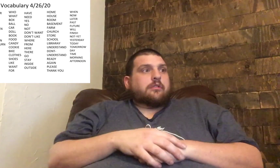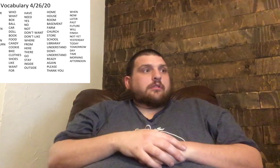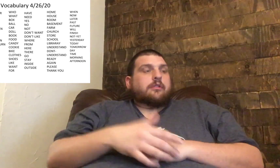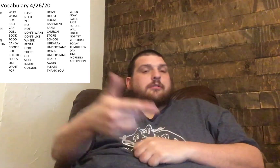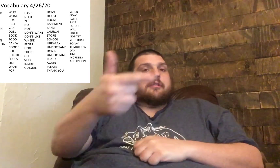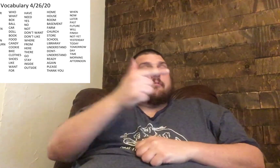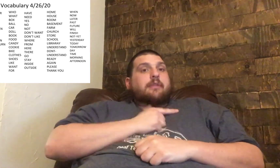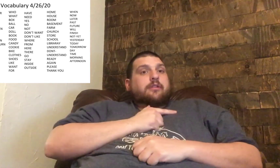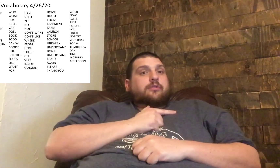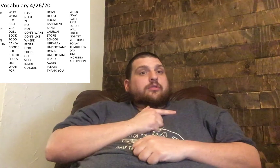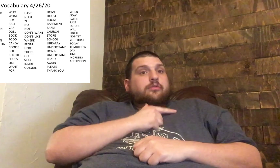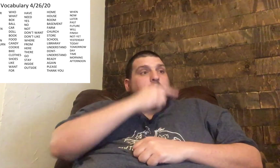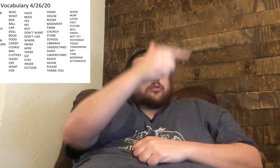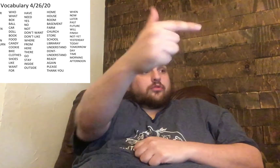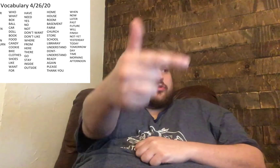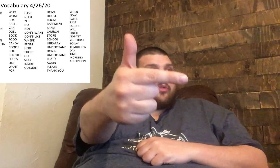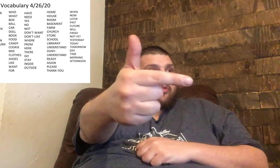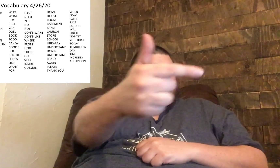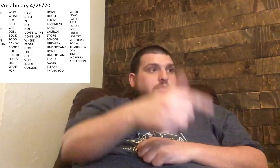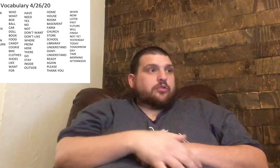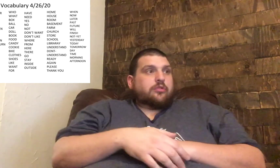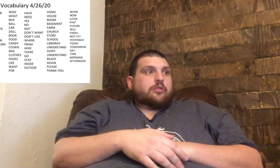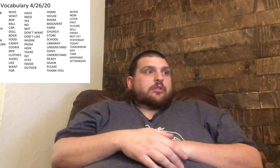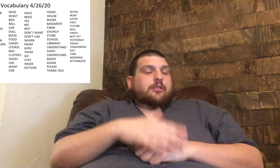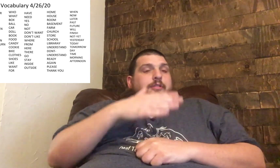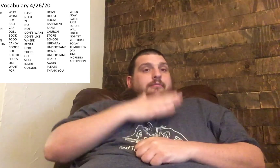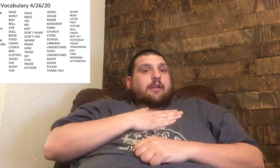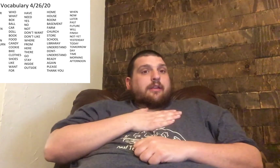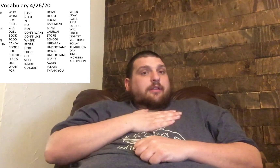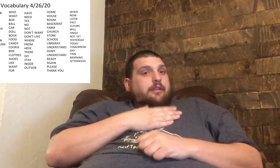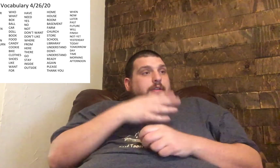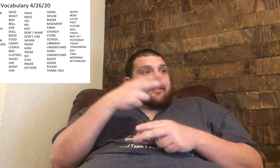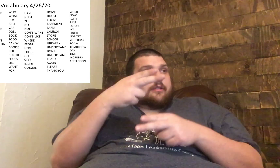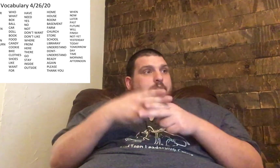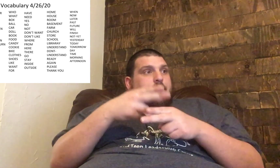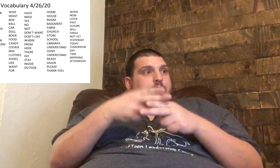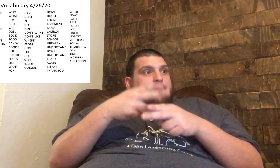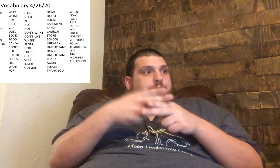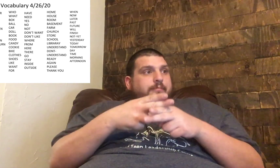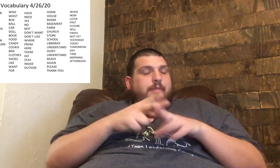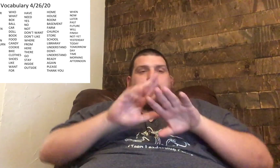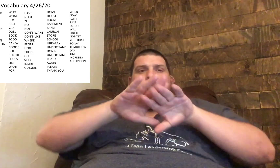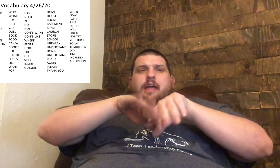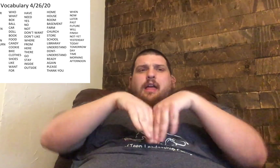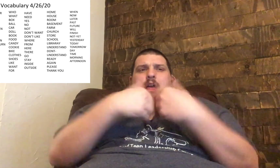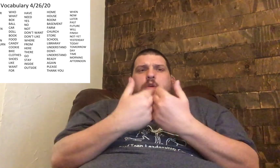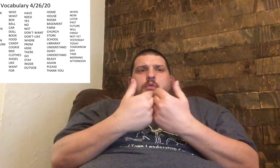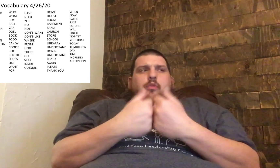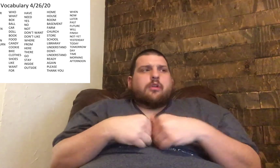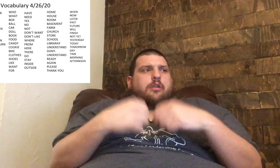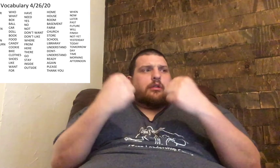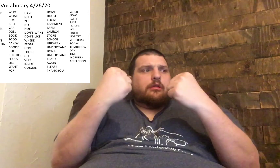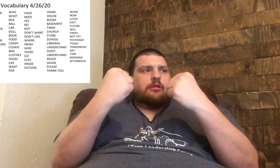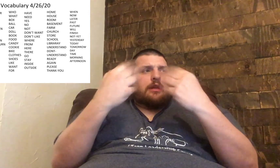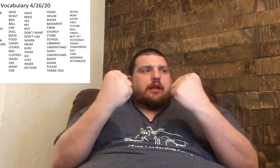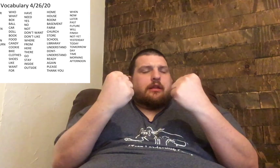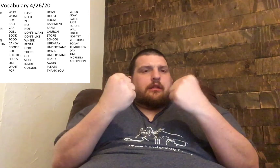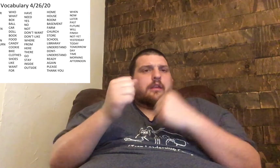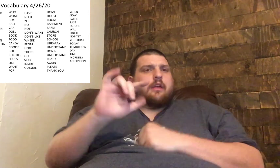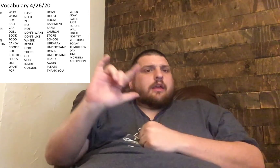adults. My turn, your turn, mine, name. How,